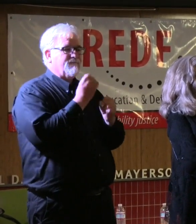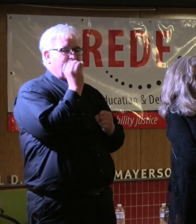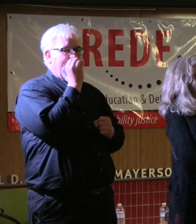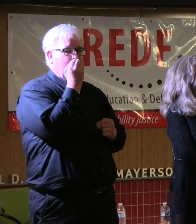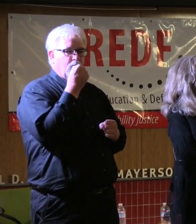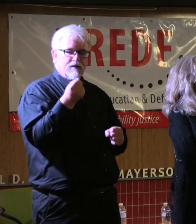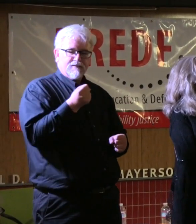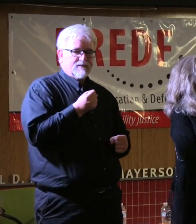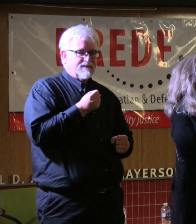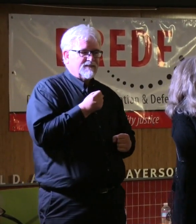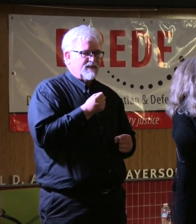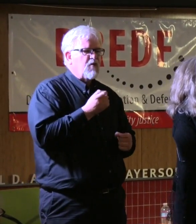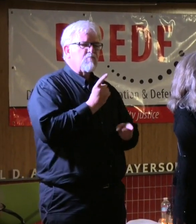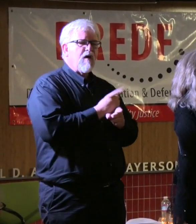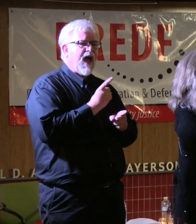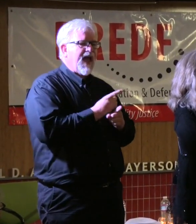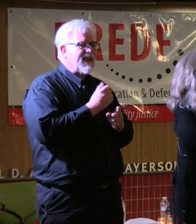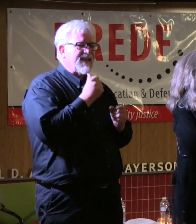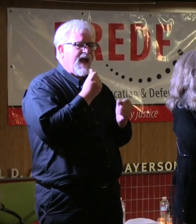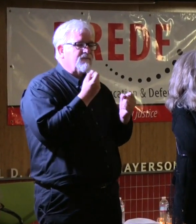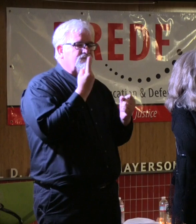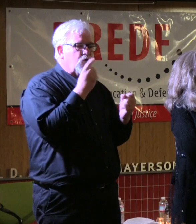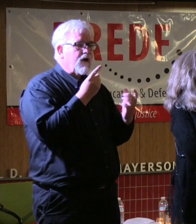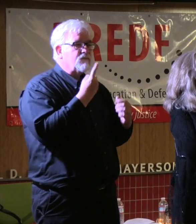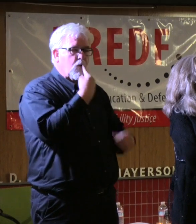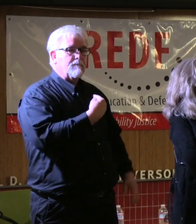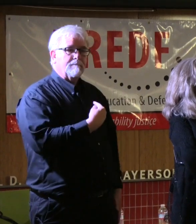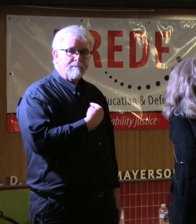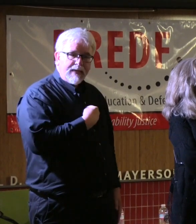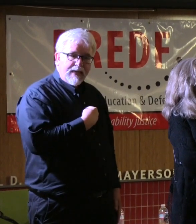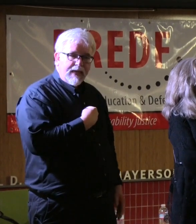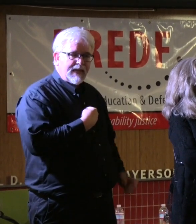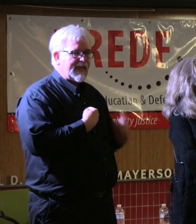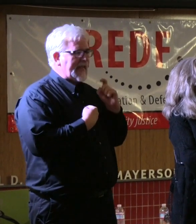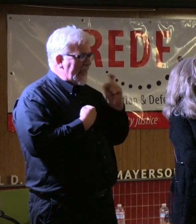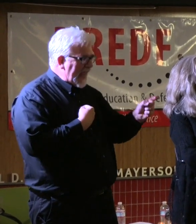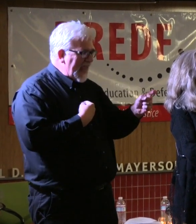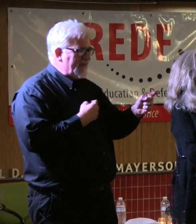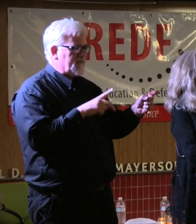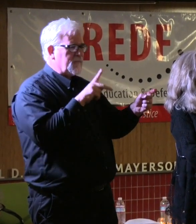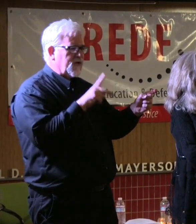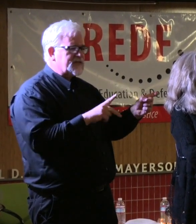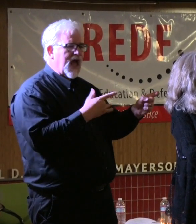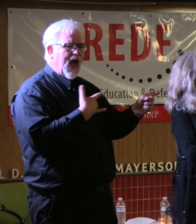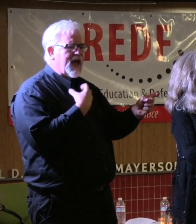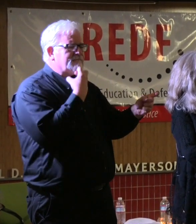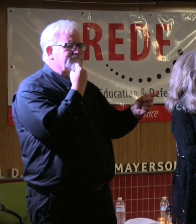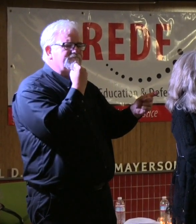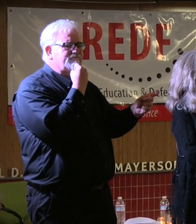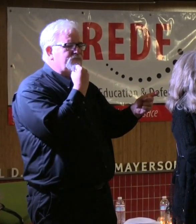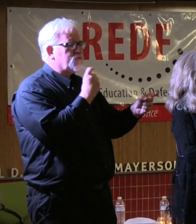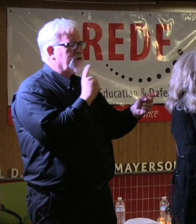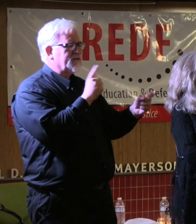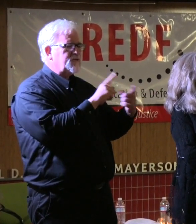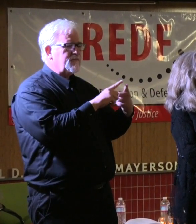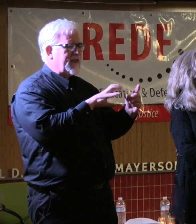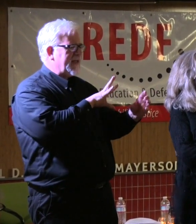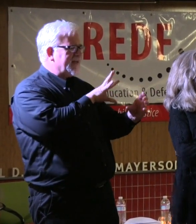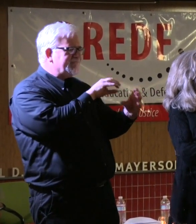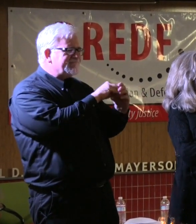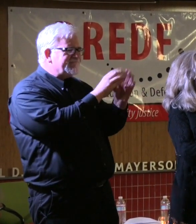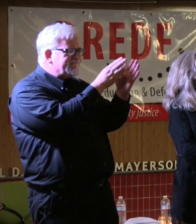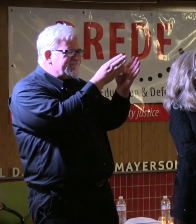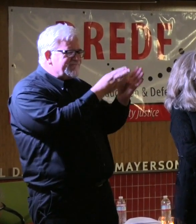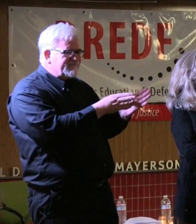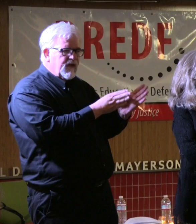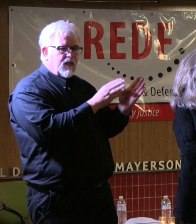And you're right, it's not for me. It's for me to give to the person who I think really embodies and has for